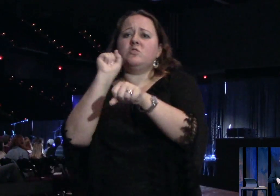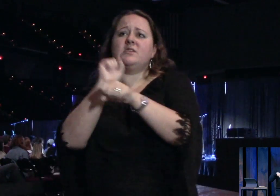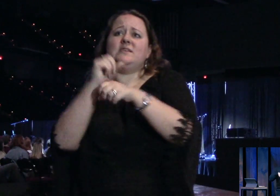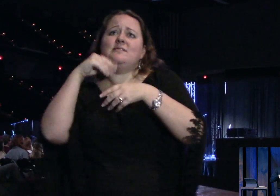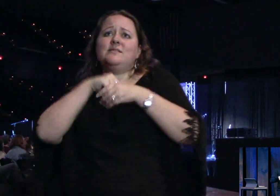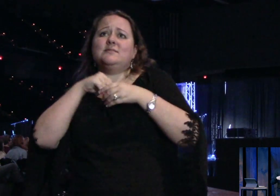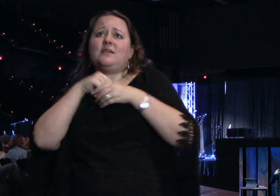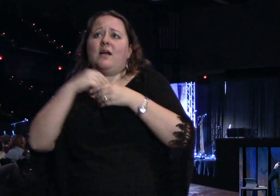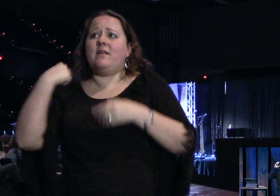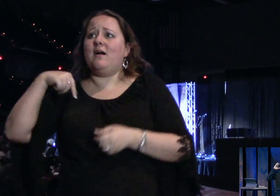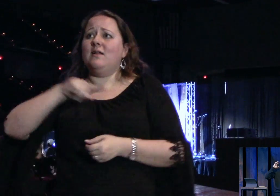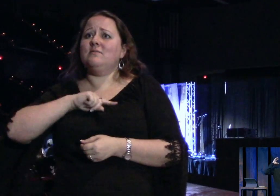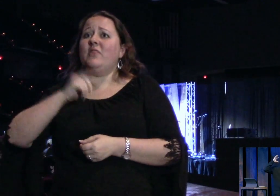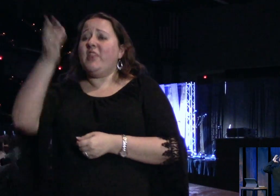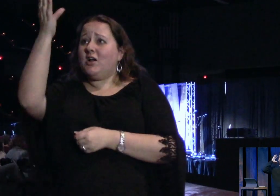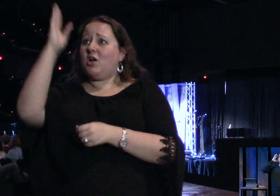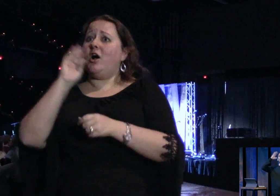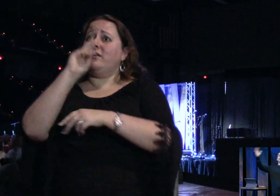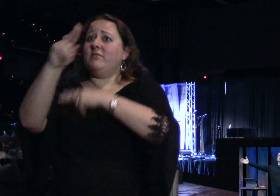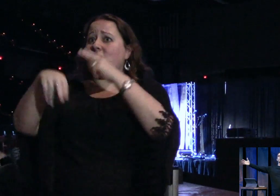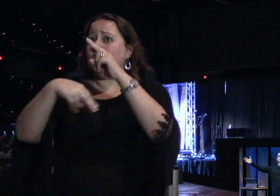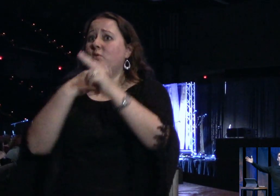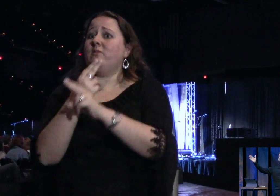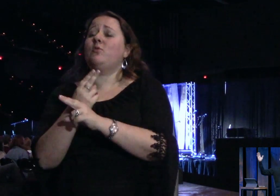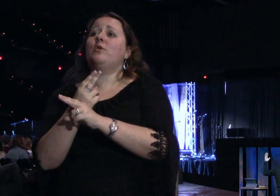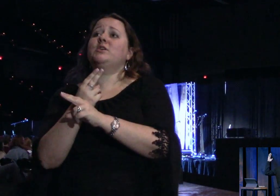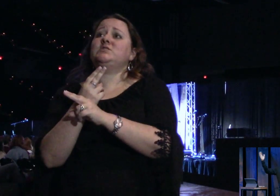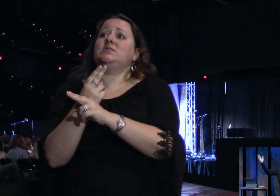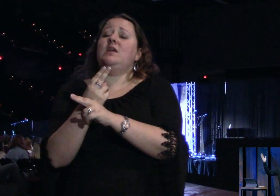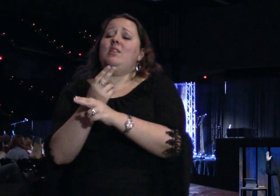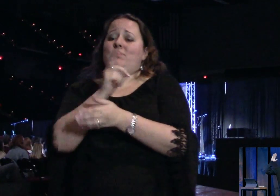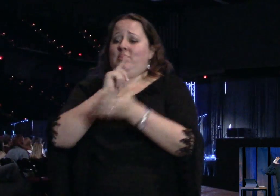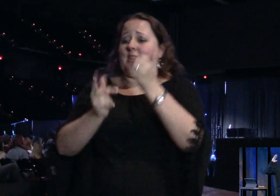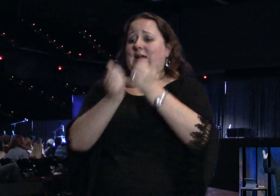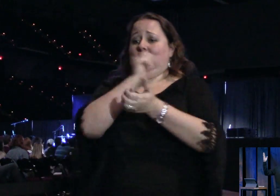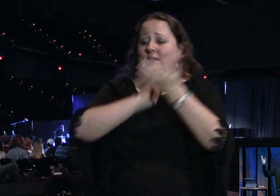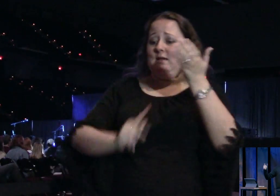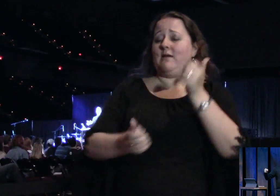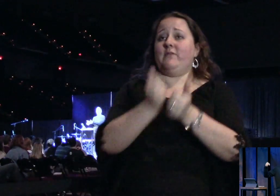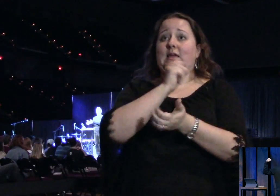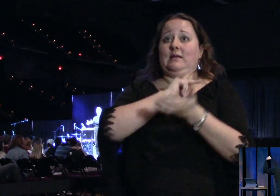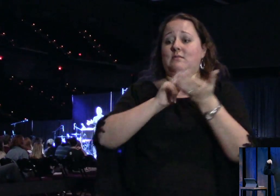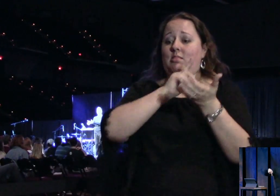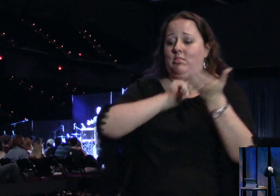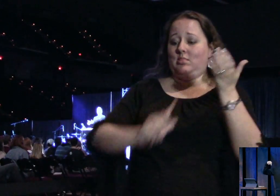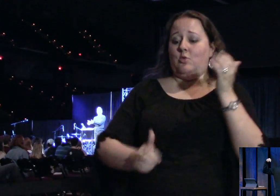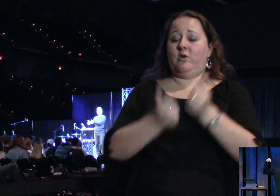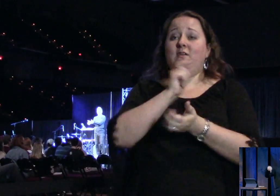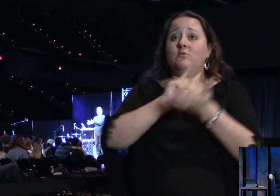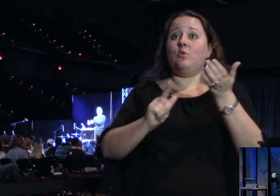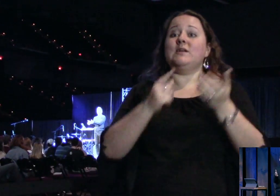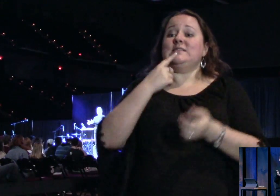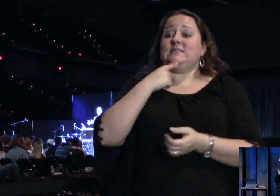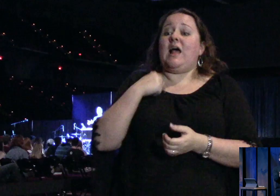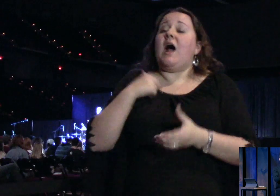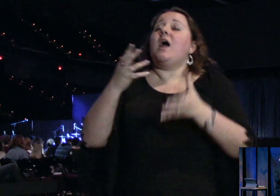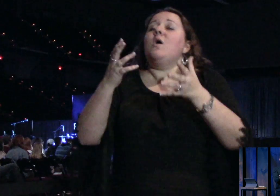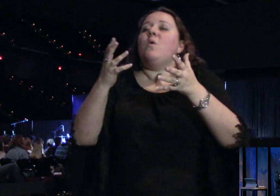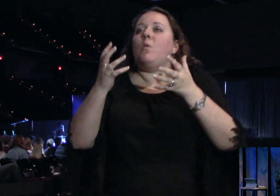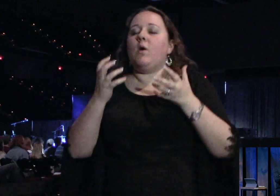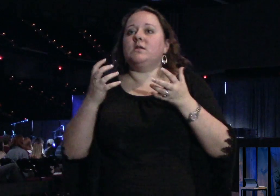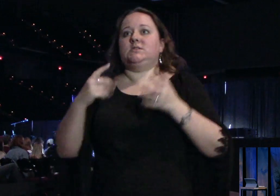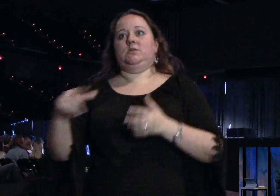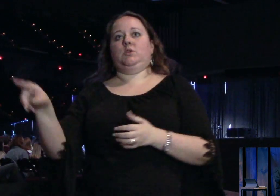a beautiful work in us that the God of the universe, the King of Kings and Lord of Lords says, I want